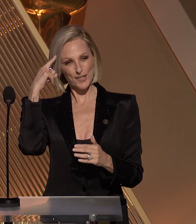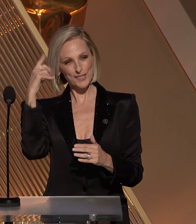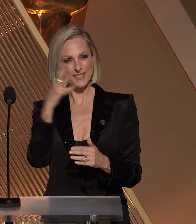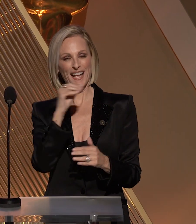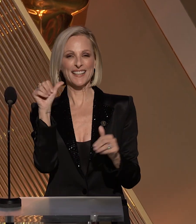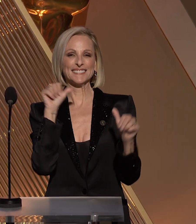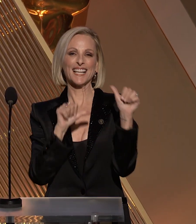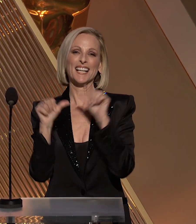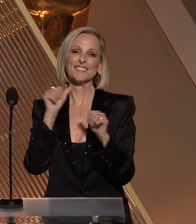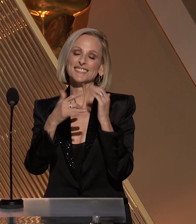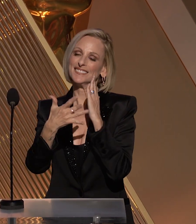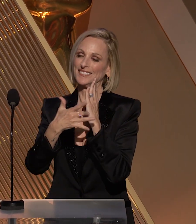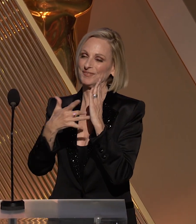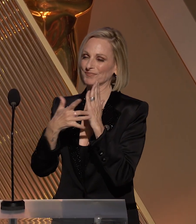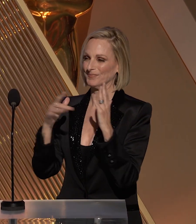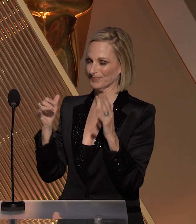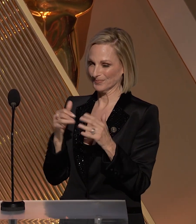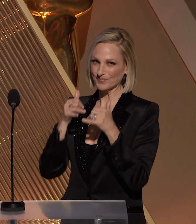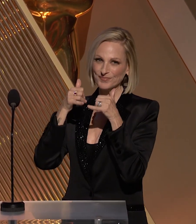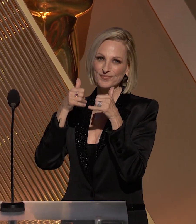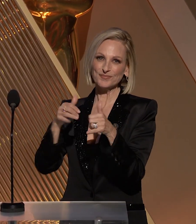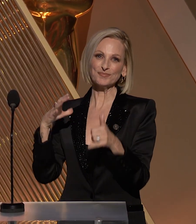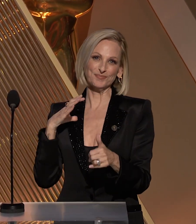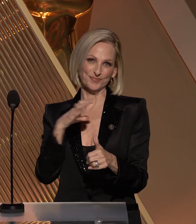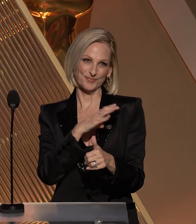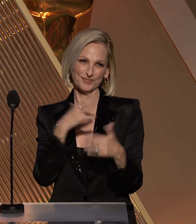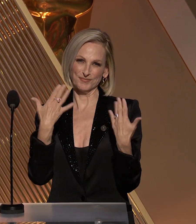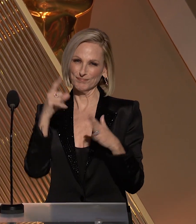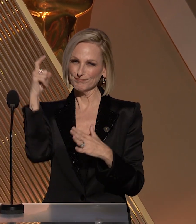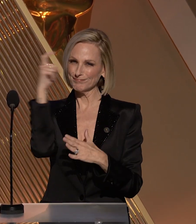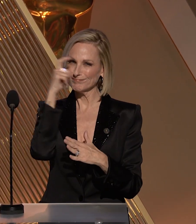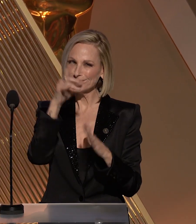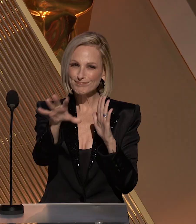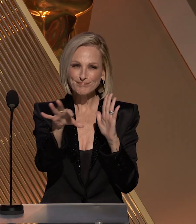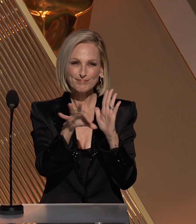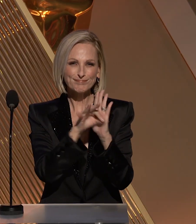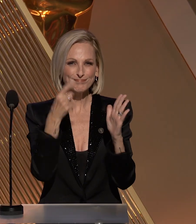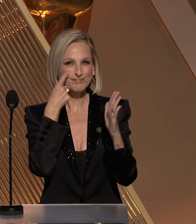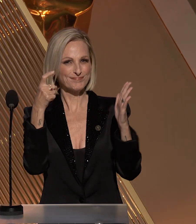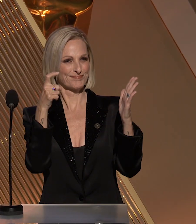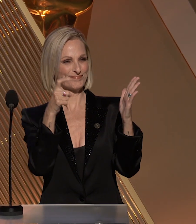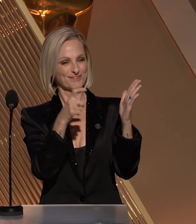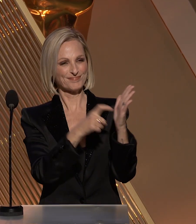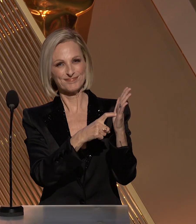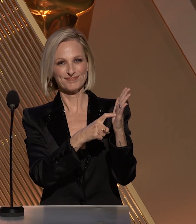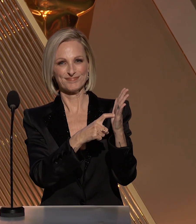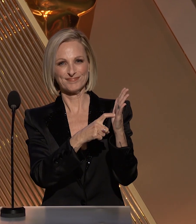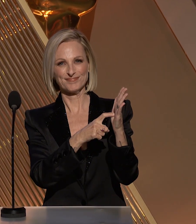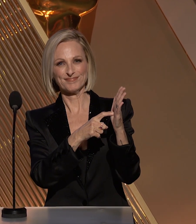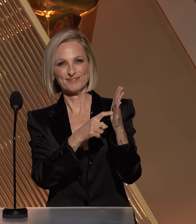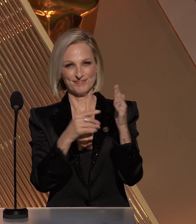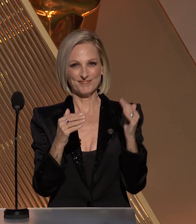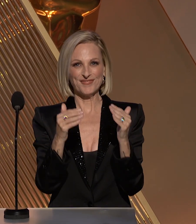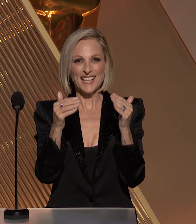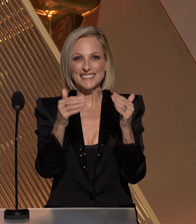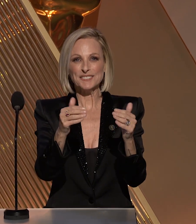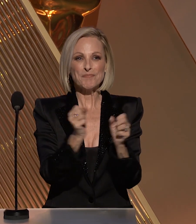the Board of Governors, and the Scientific and Technical Awards Committee have wisely chosen to